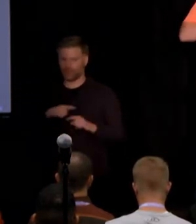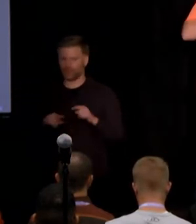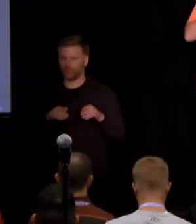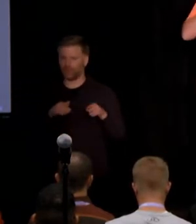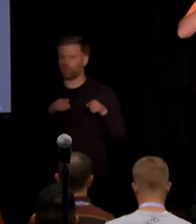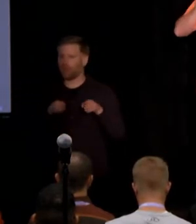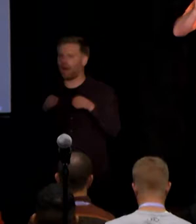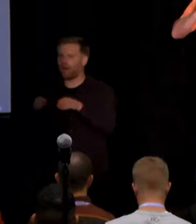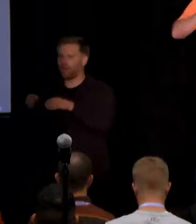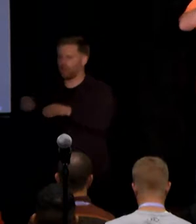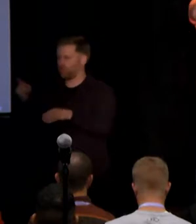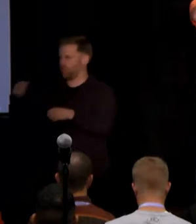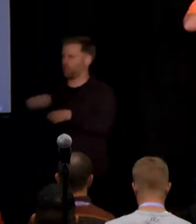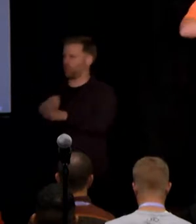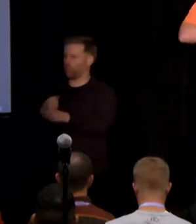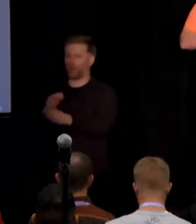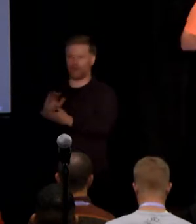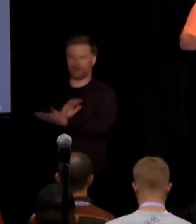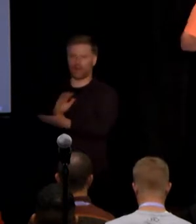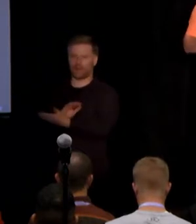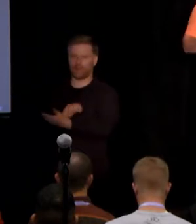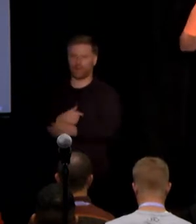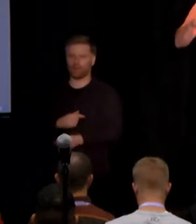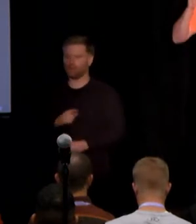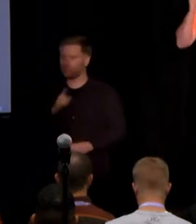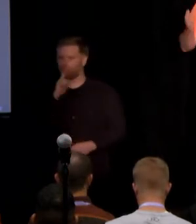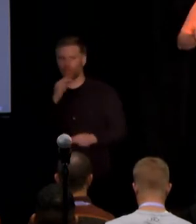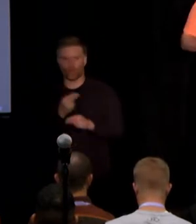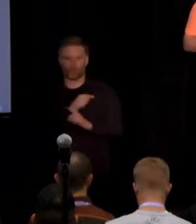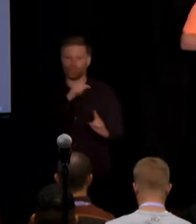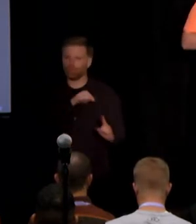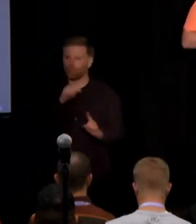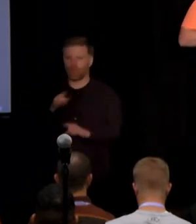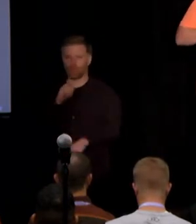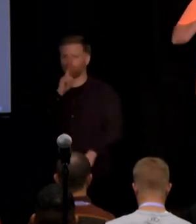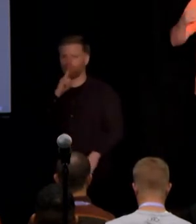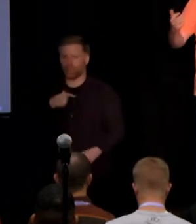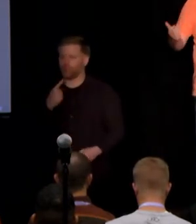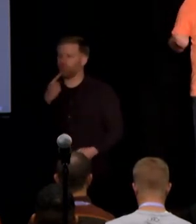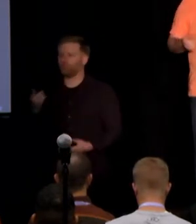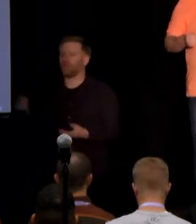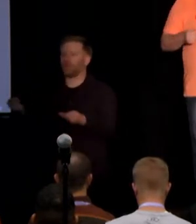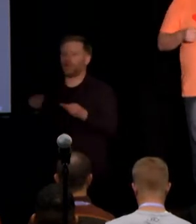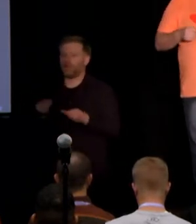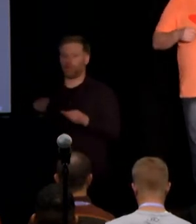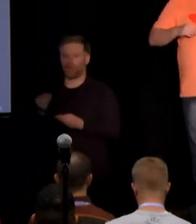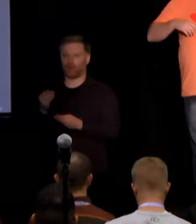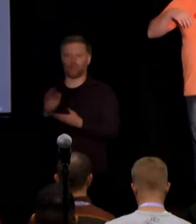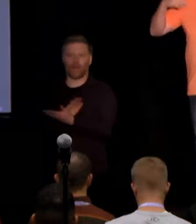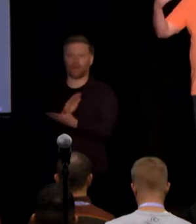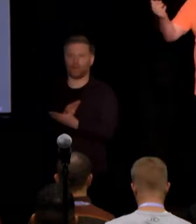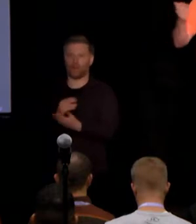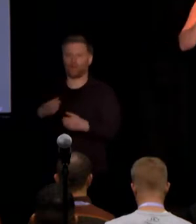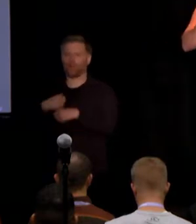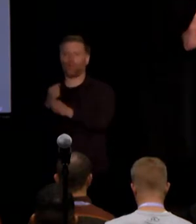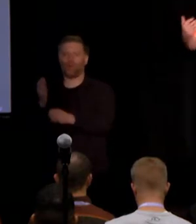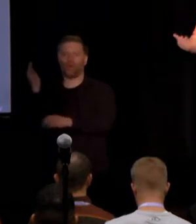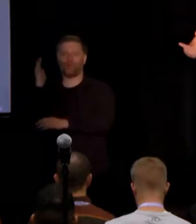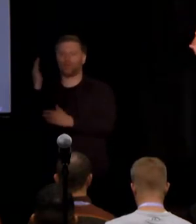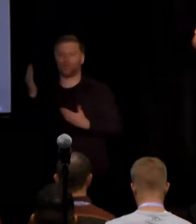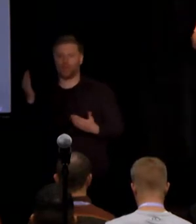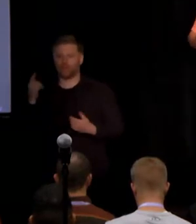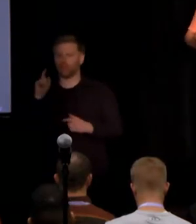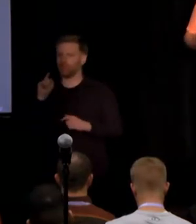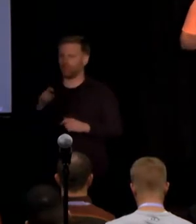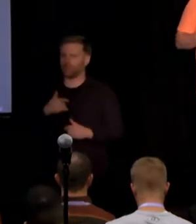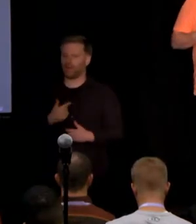tasks. Create a document. I didn't say use Word. I didn't say use Pages. Give me a document. Create a presentation. And it needs to have the following three items